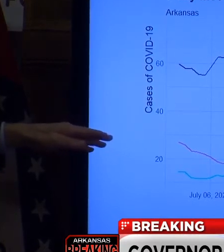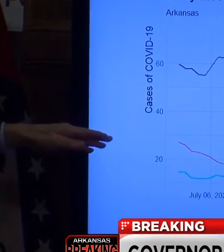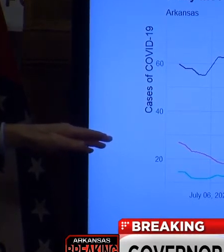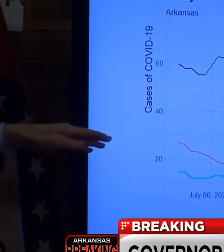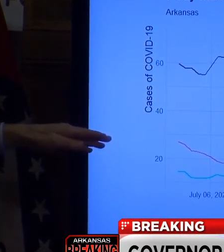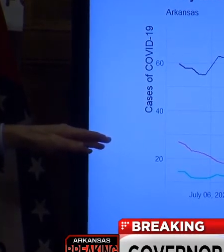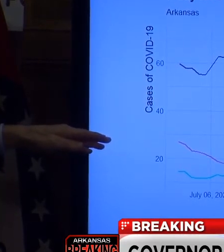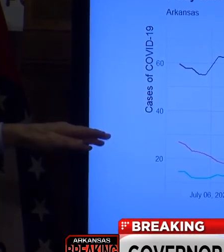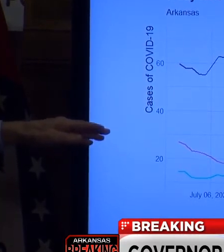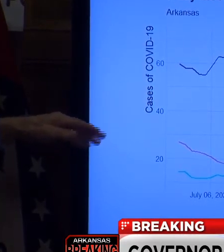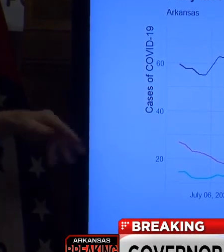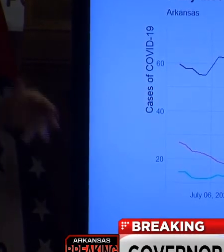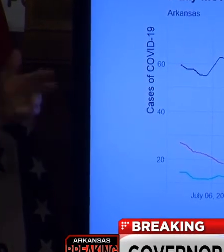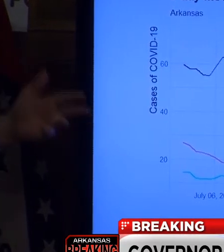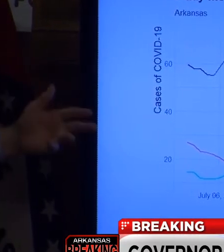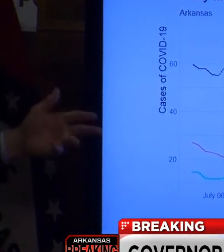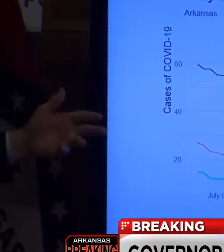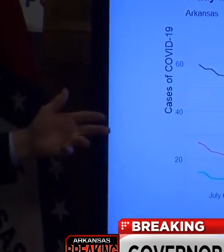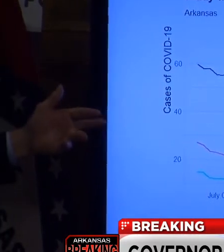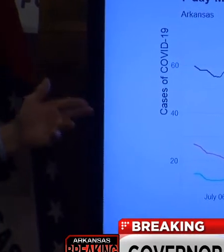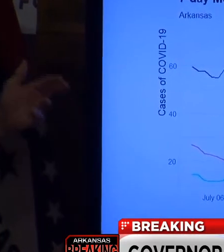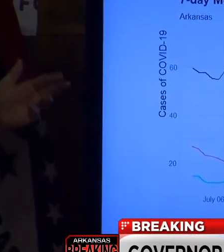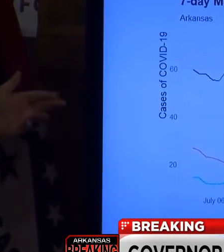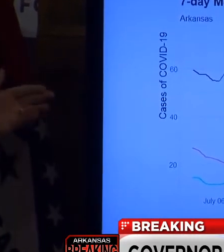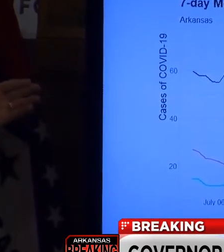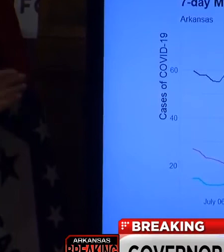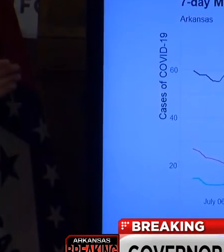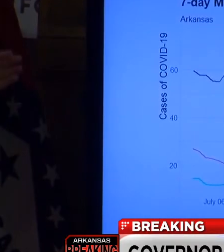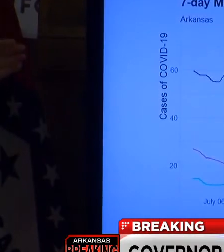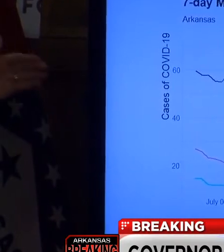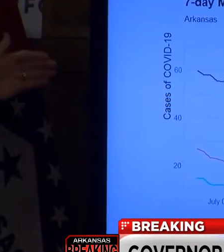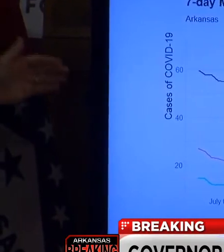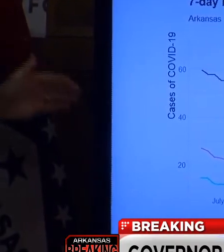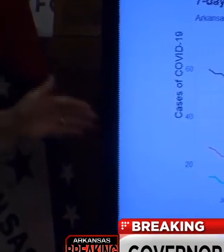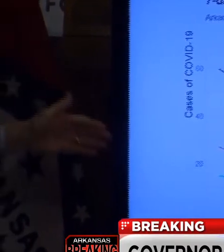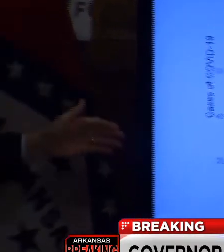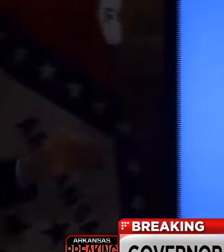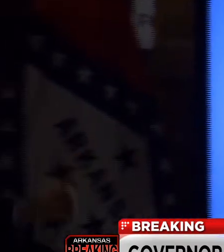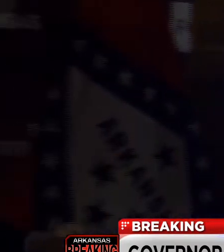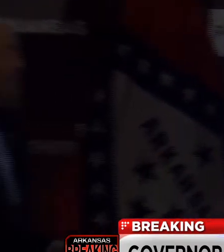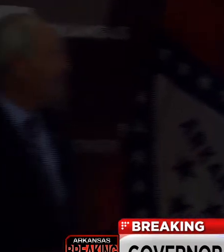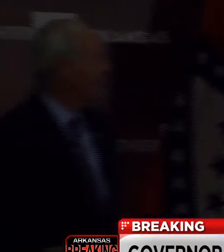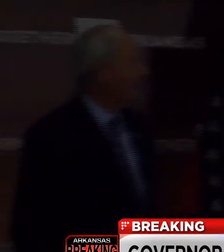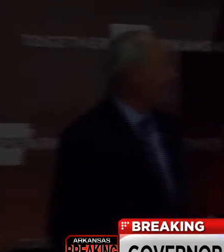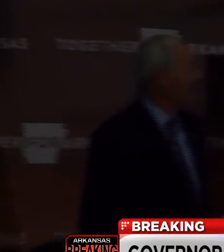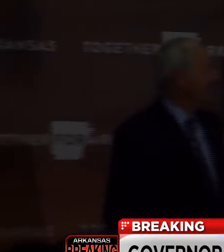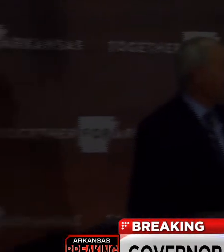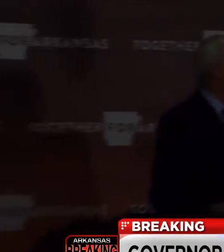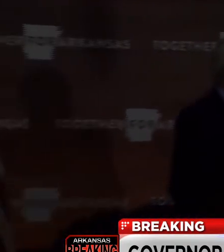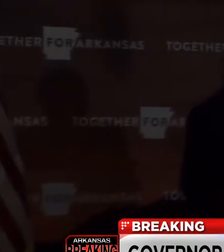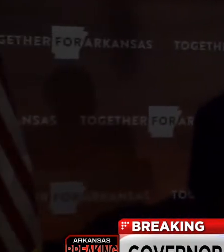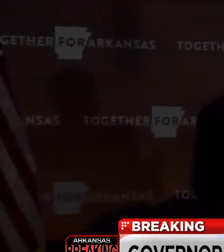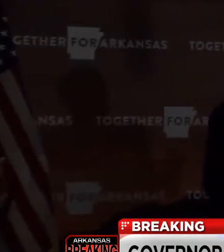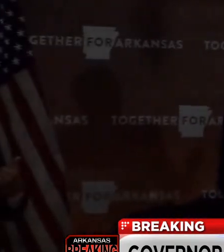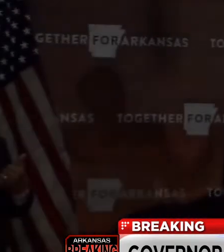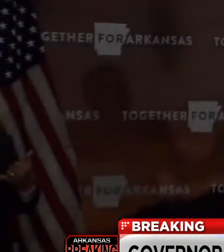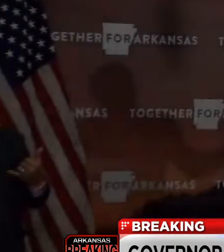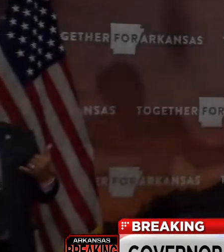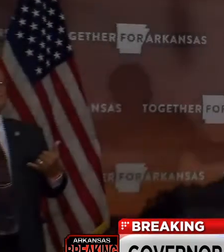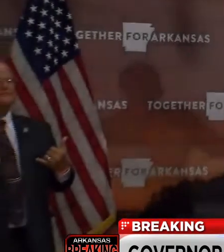as well. But the other point is, other than the good news that we're making some progress there, is